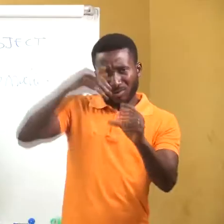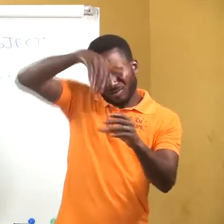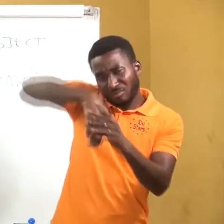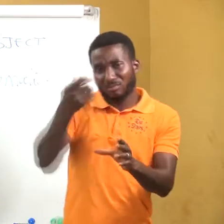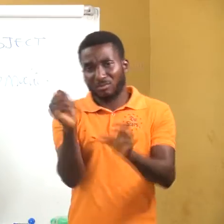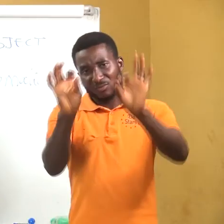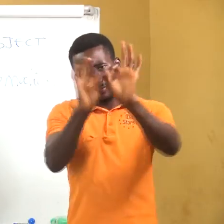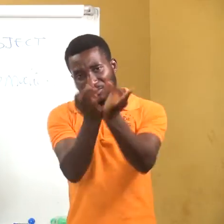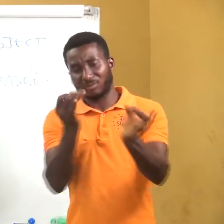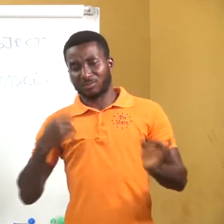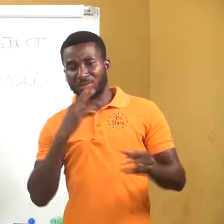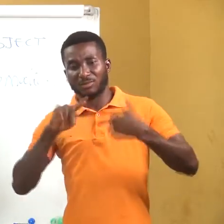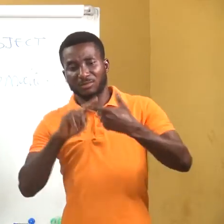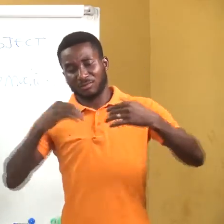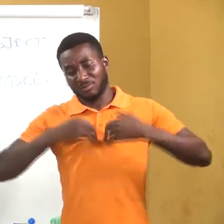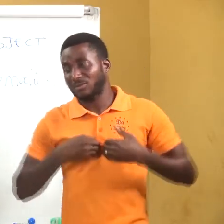which is 32,